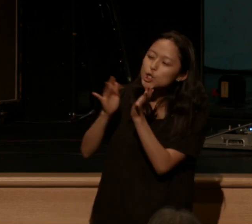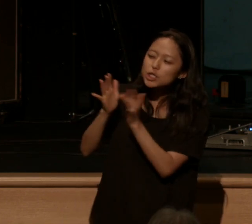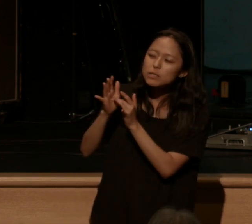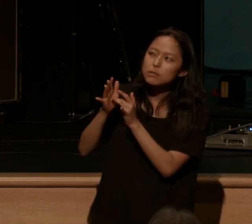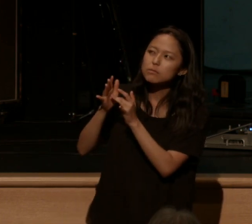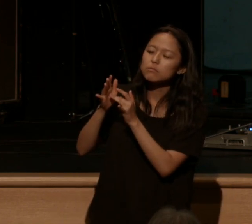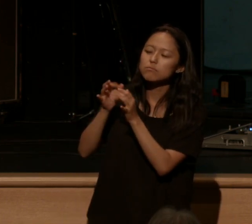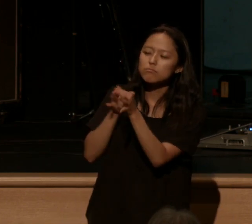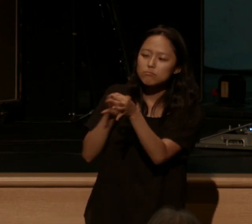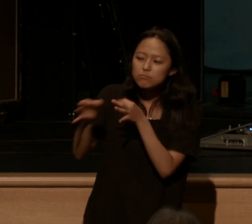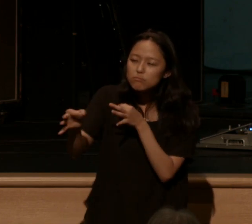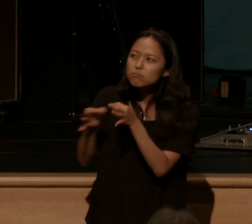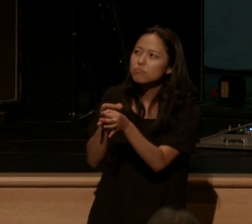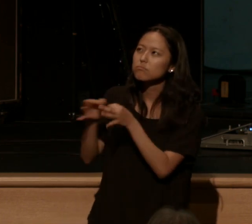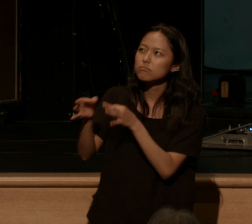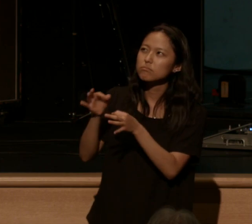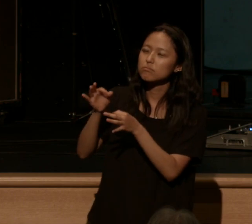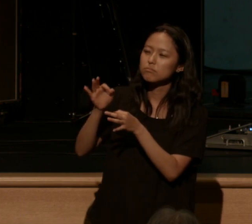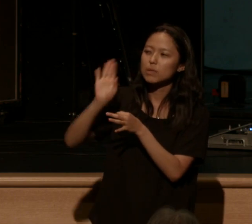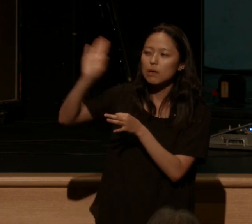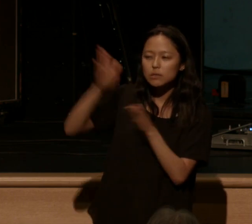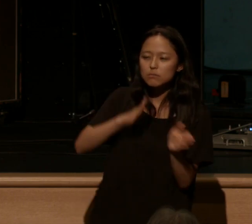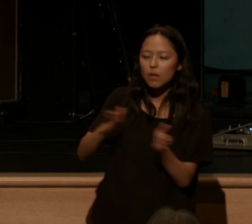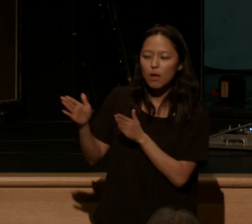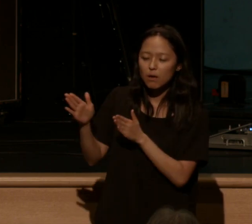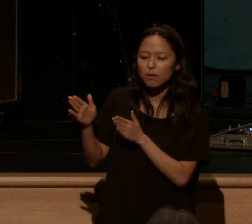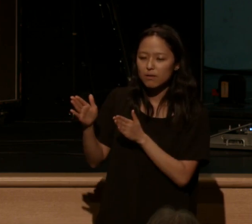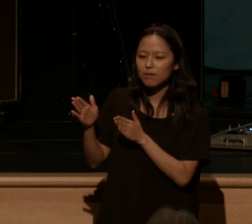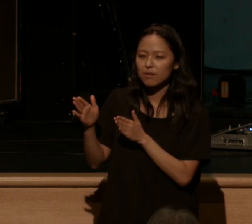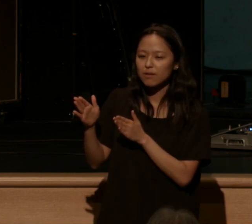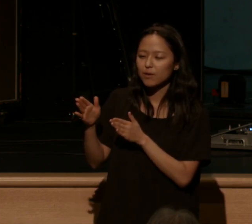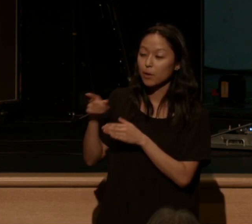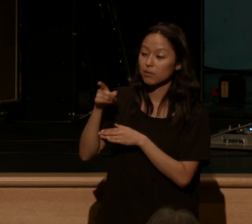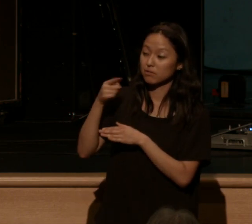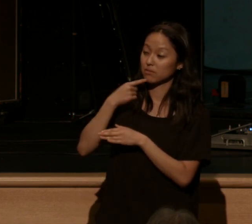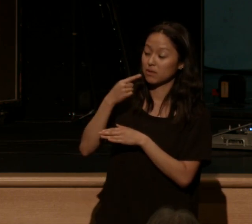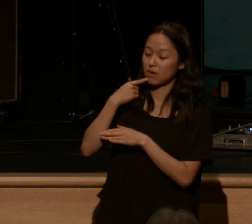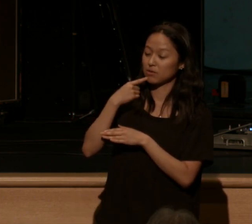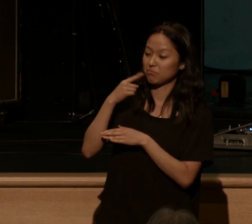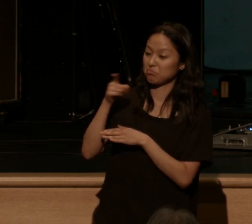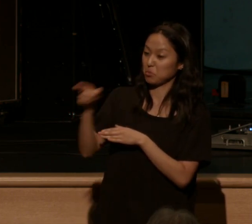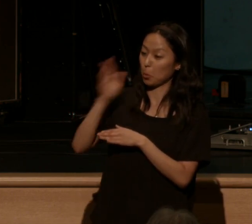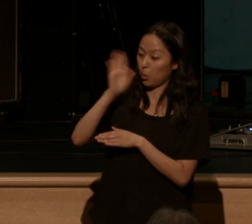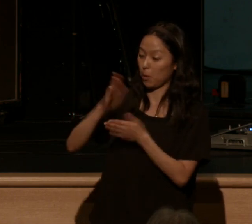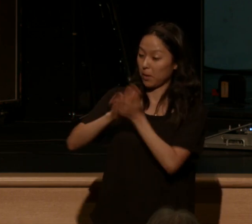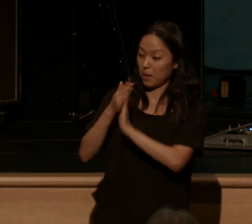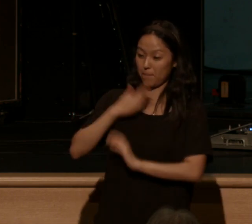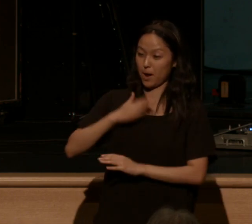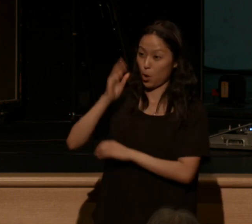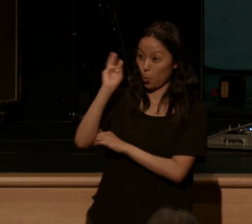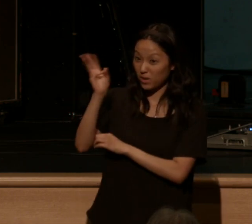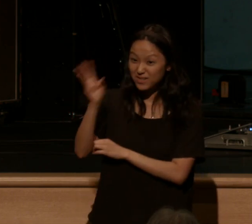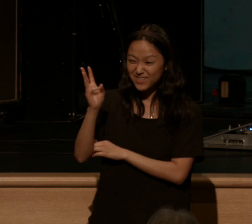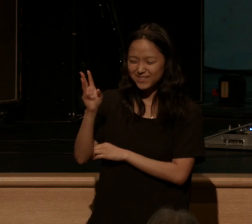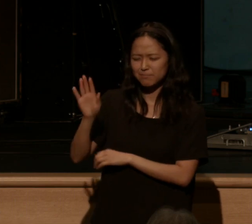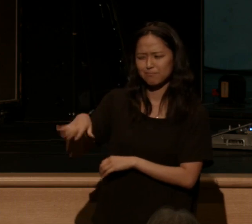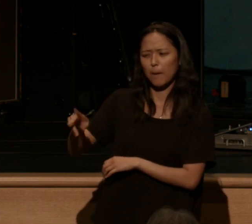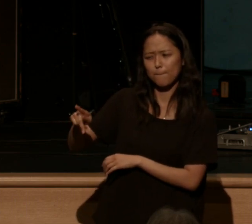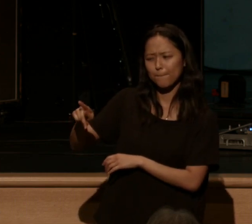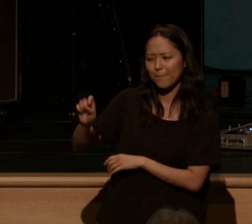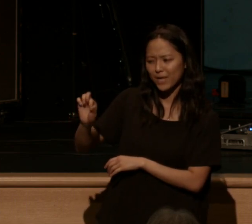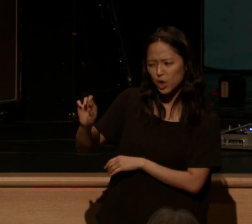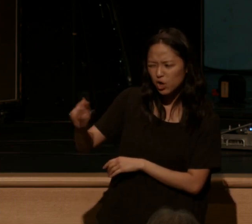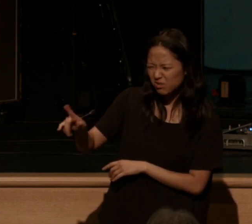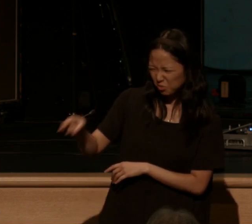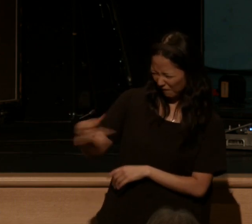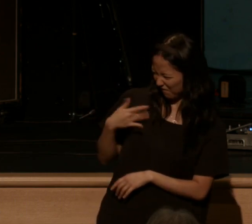unfolding his plan to you in Acts 1:8, and he says, you're gonna be my witnesses in Jerusalem, Judea, Samaria, and to the ends of the earth. I mean, tell me, Aunt Peter, what